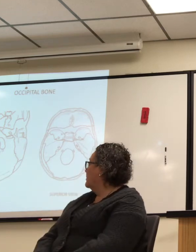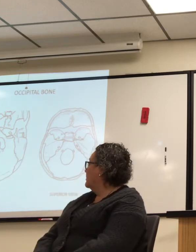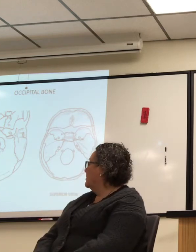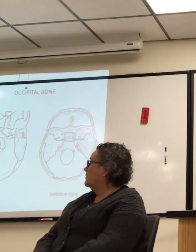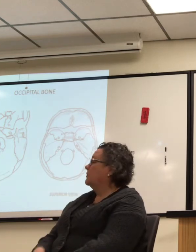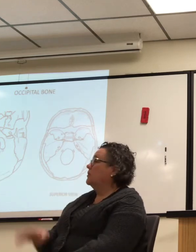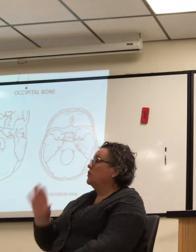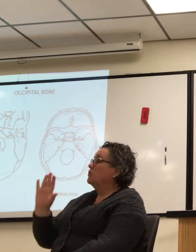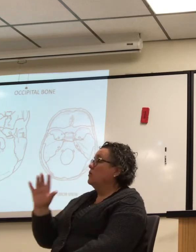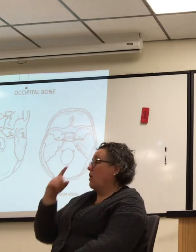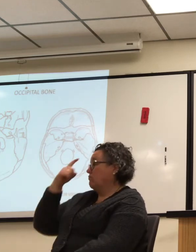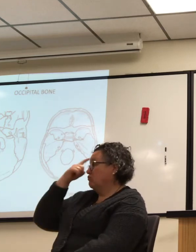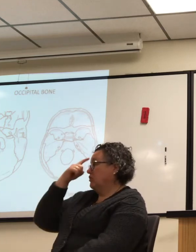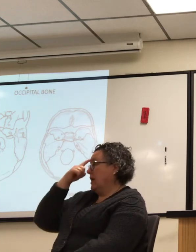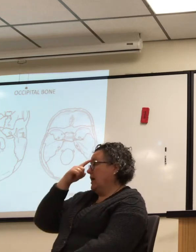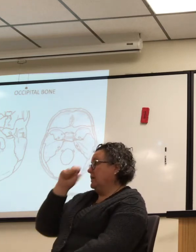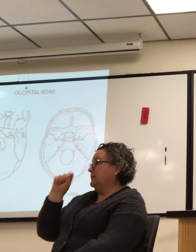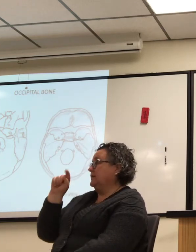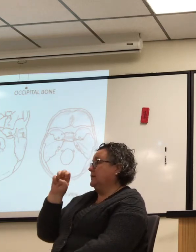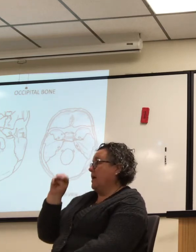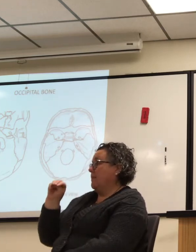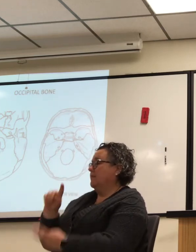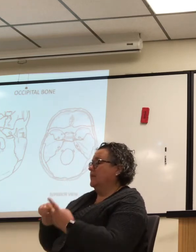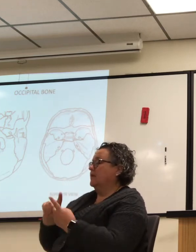brainstem, spinal cord exit.